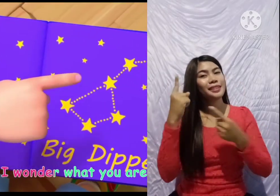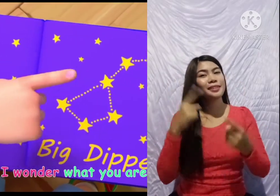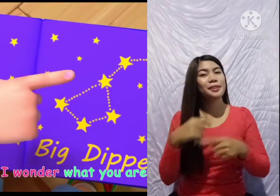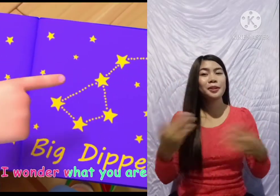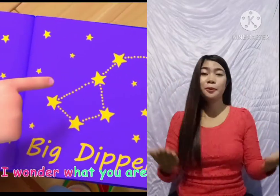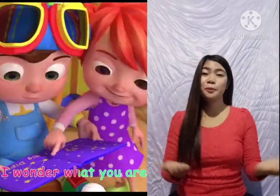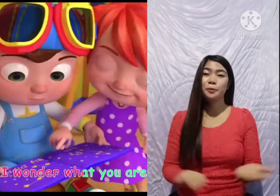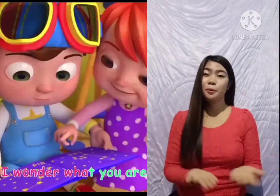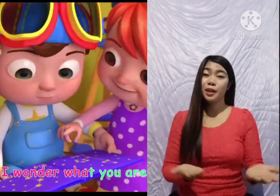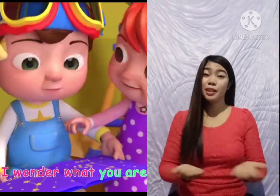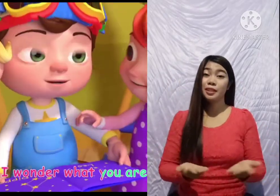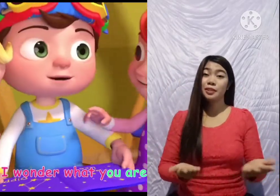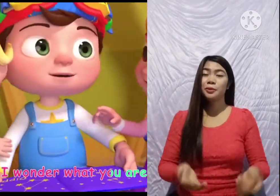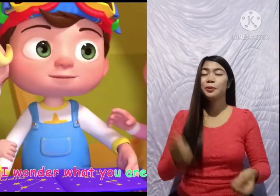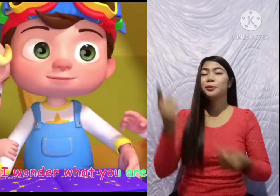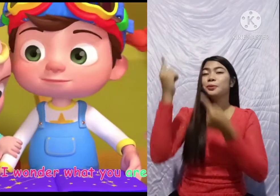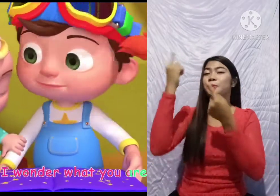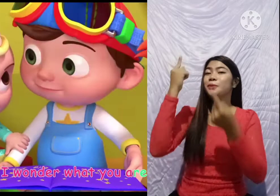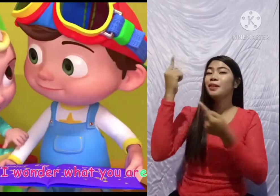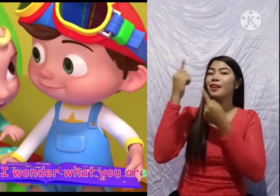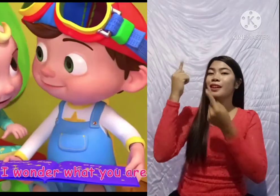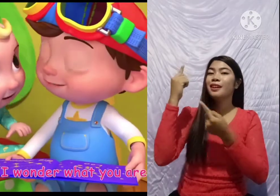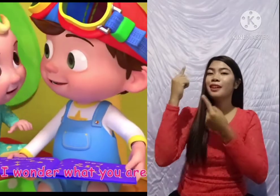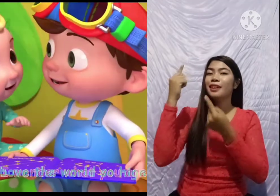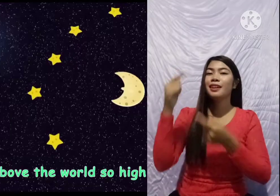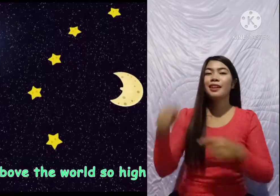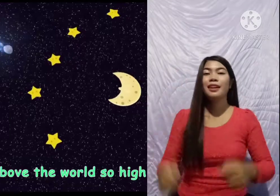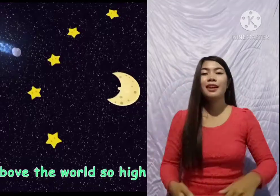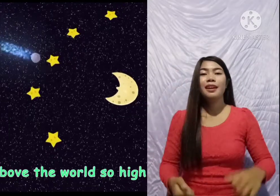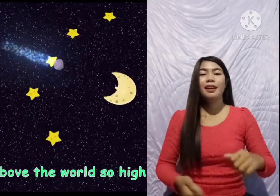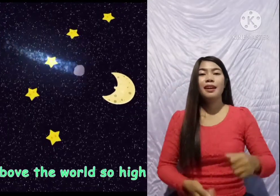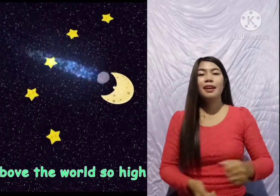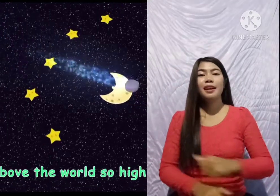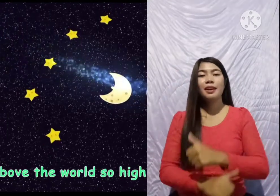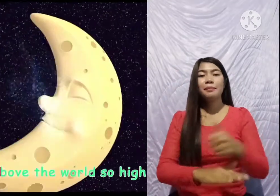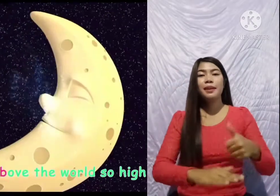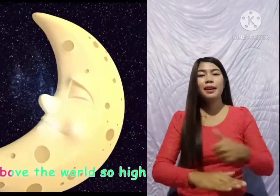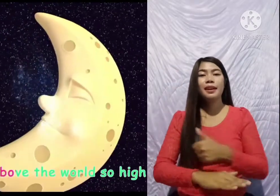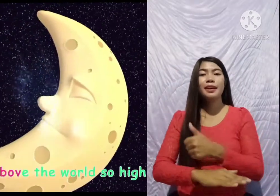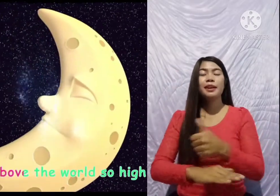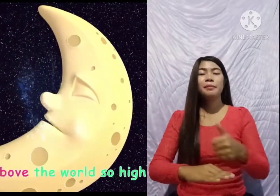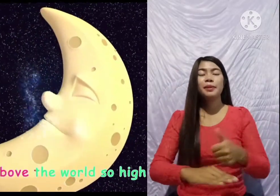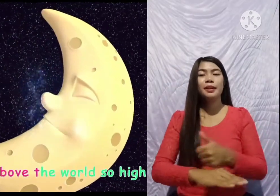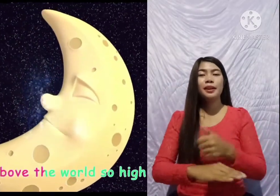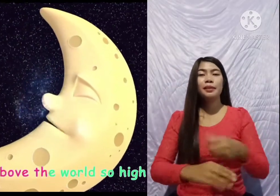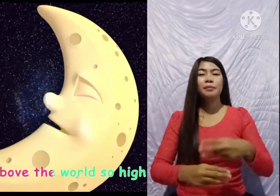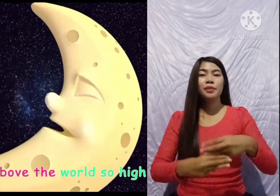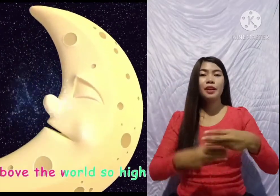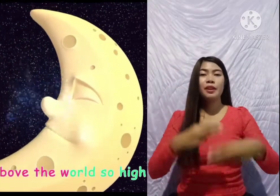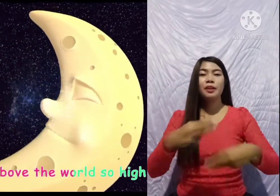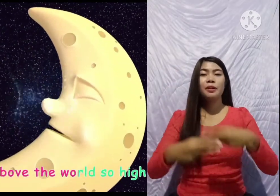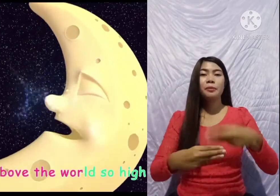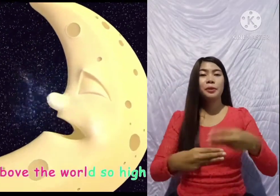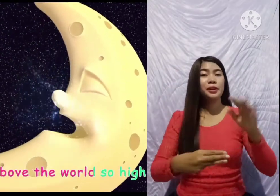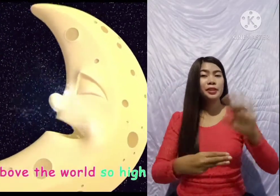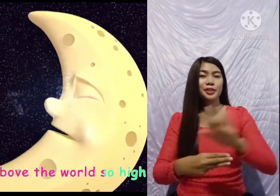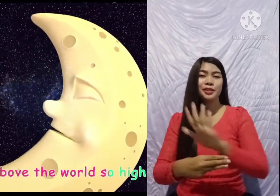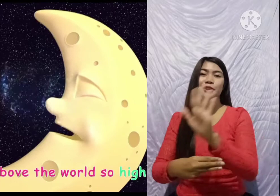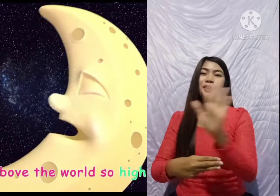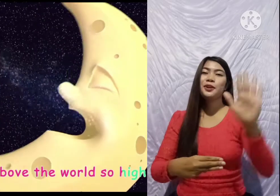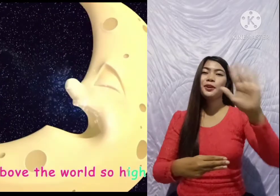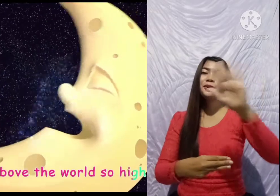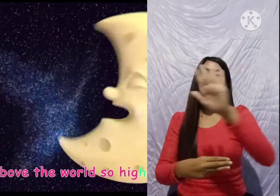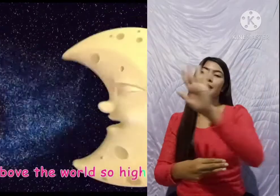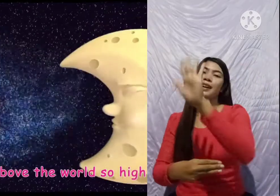wonder what you are, Up above the world